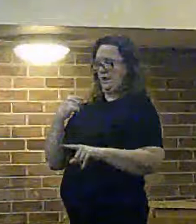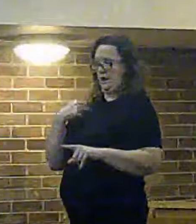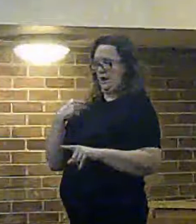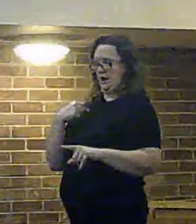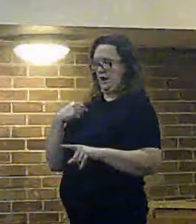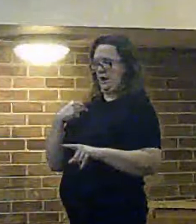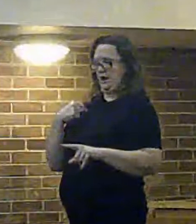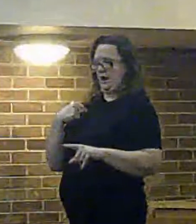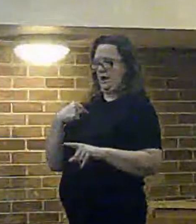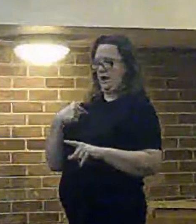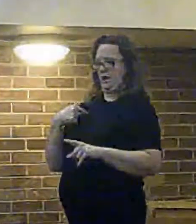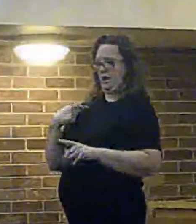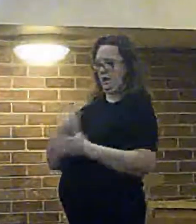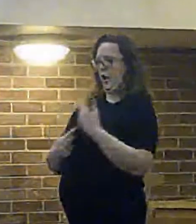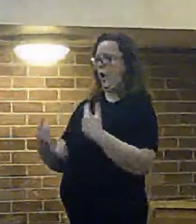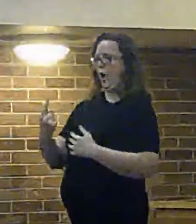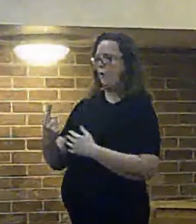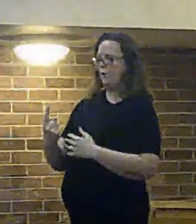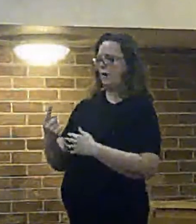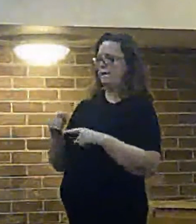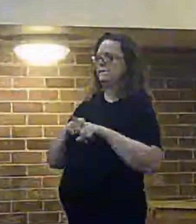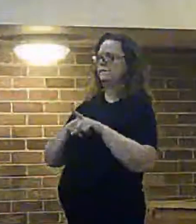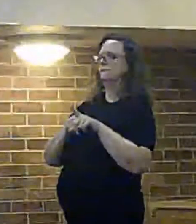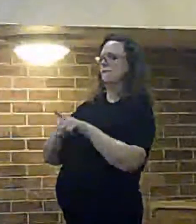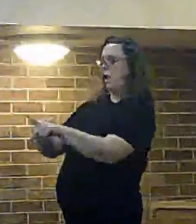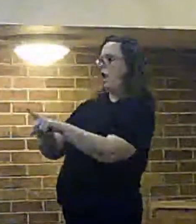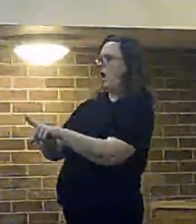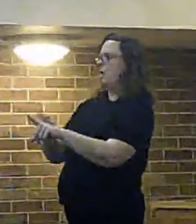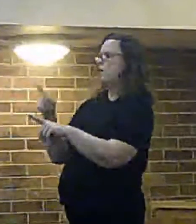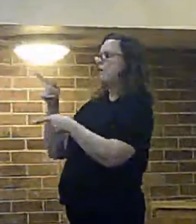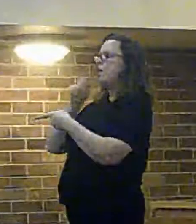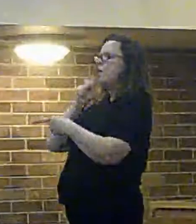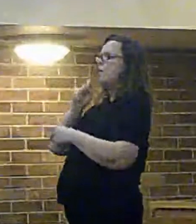on what I am being advised by the planning officers.